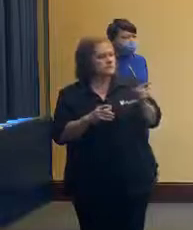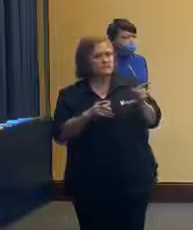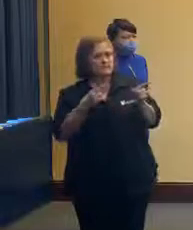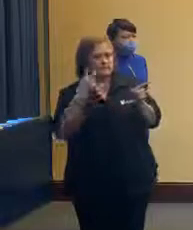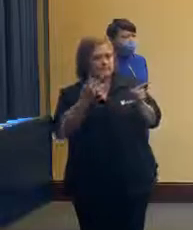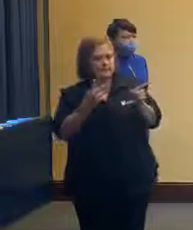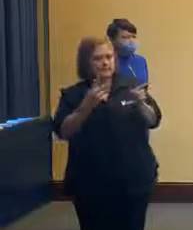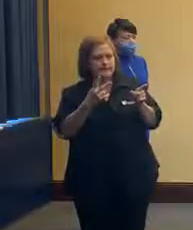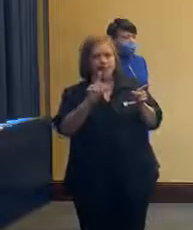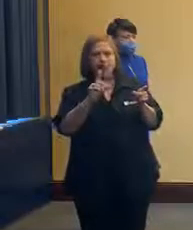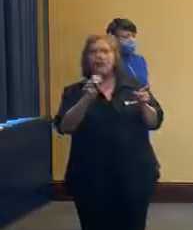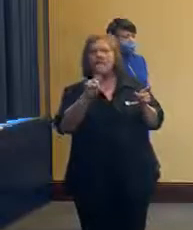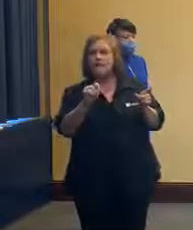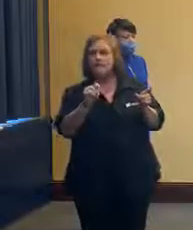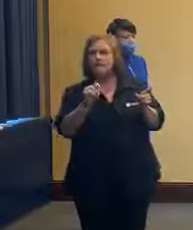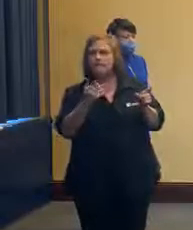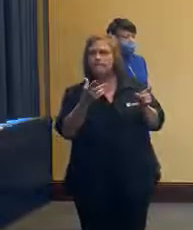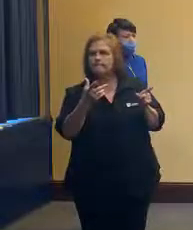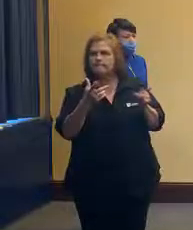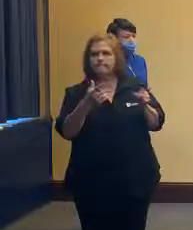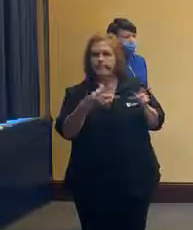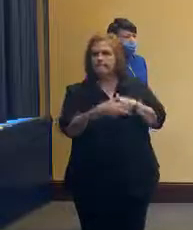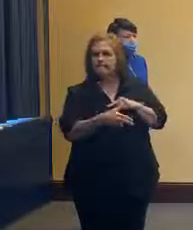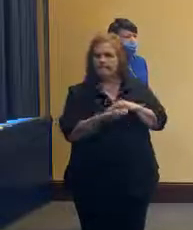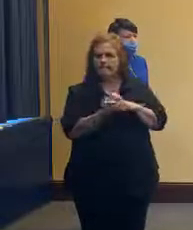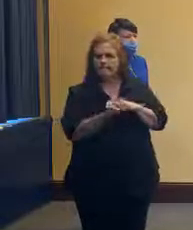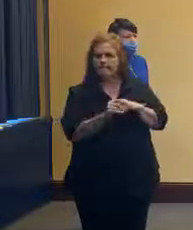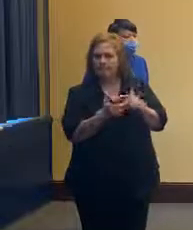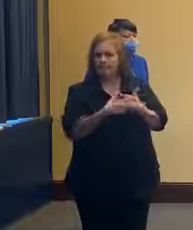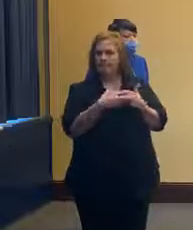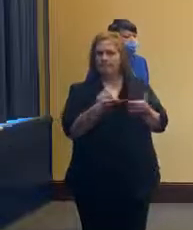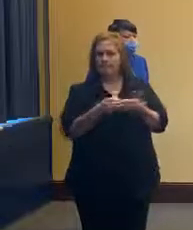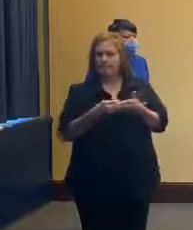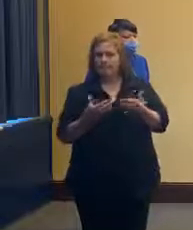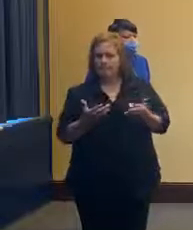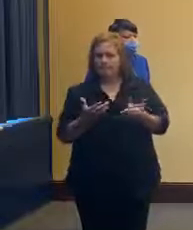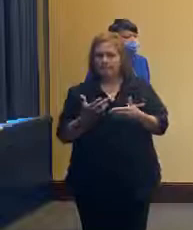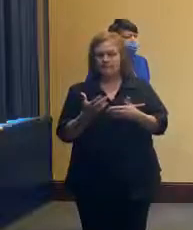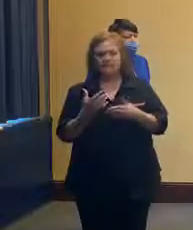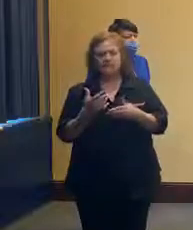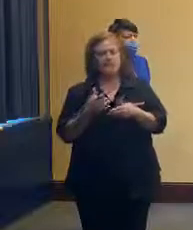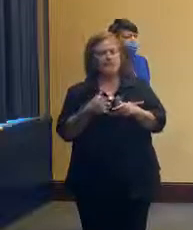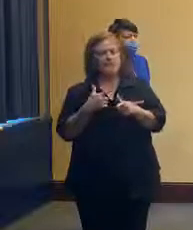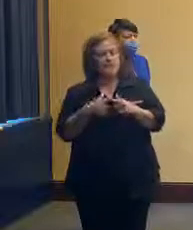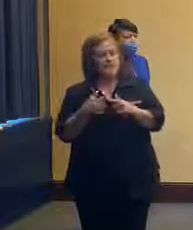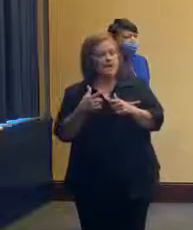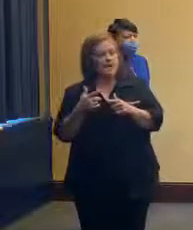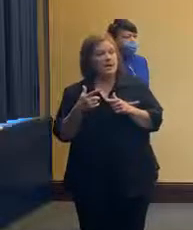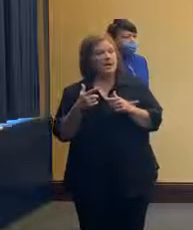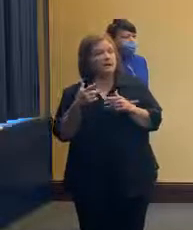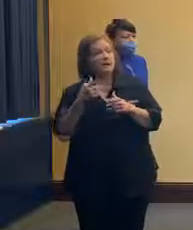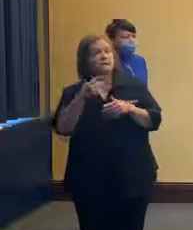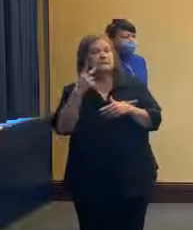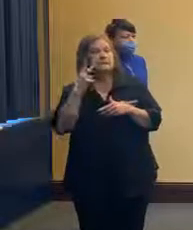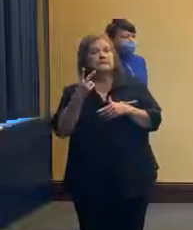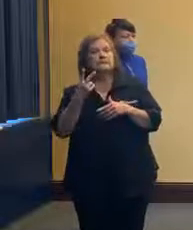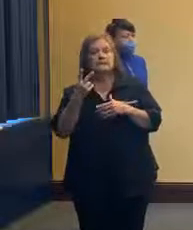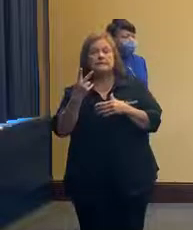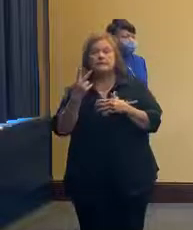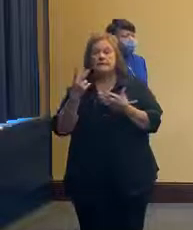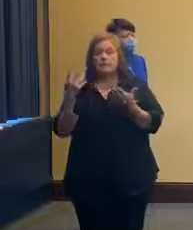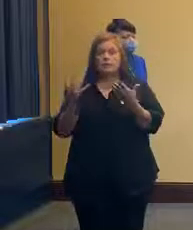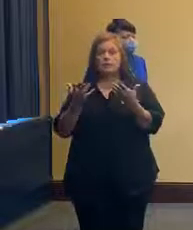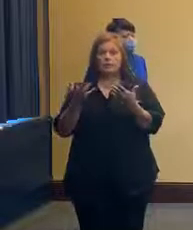started with our overtime. How can you control your overtime? From there, you then limit to what operational capacities do you